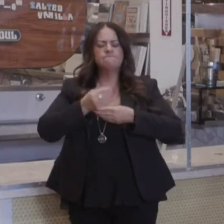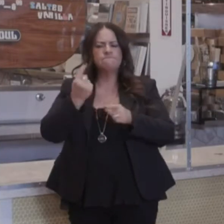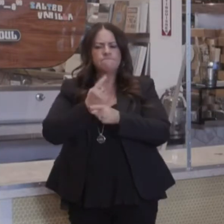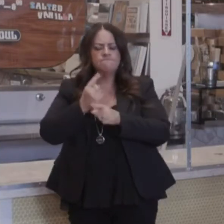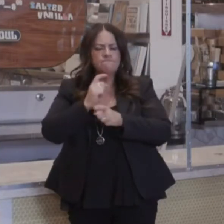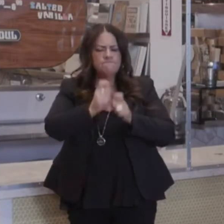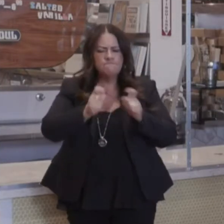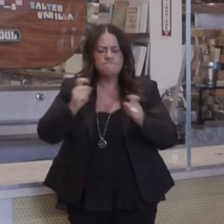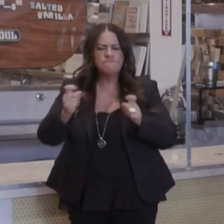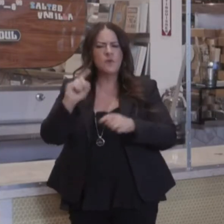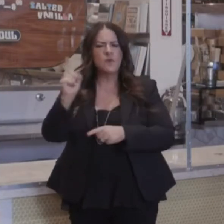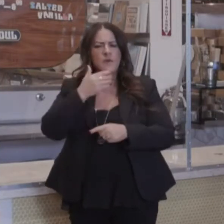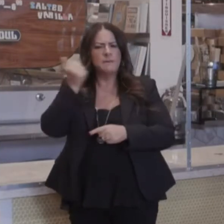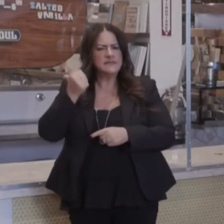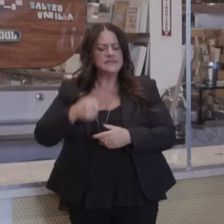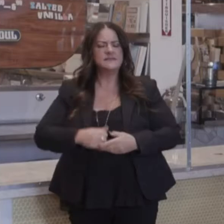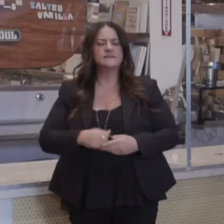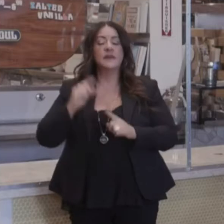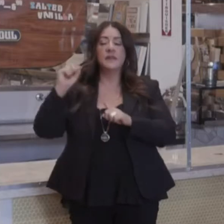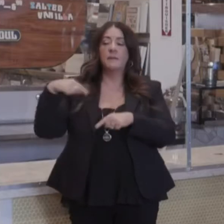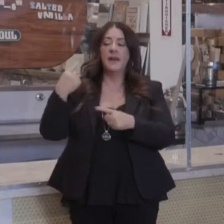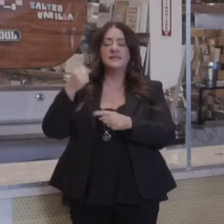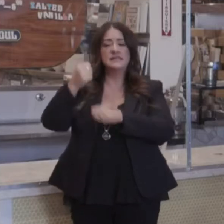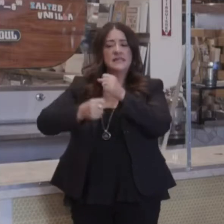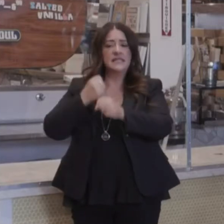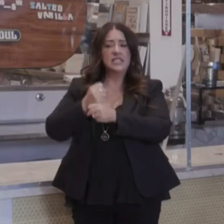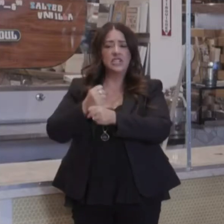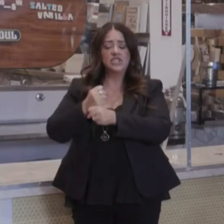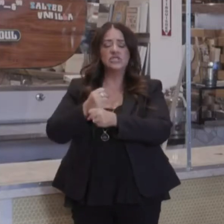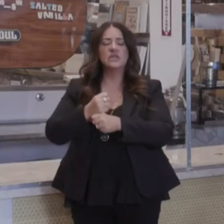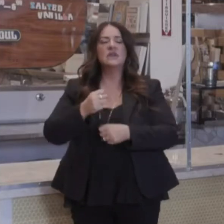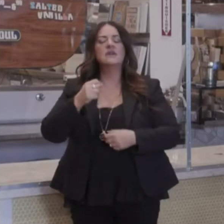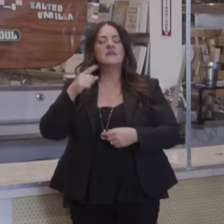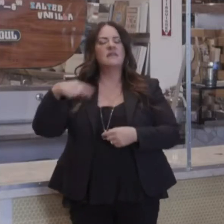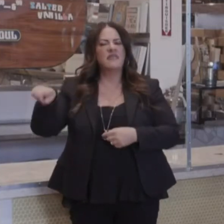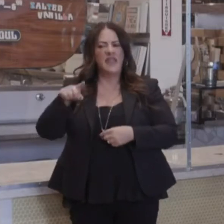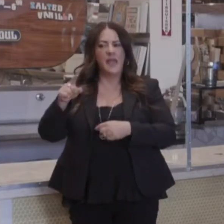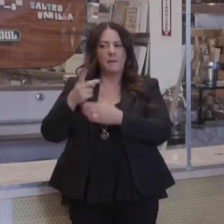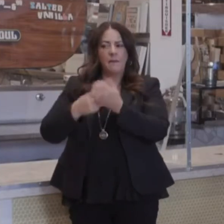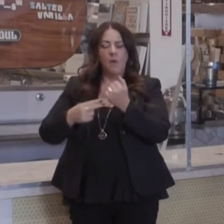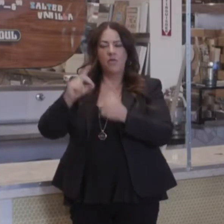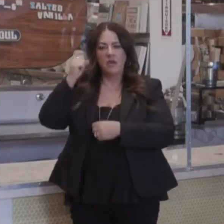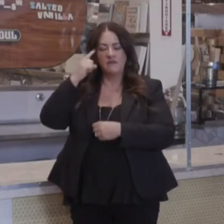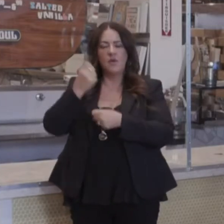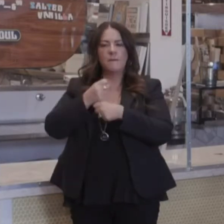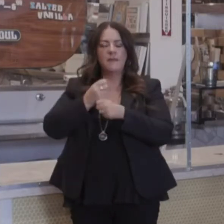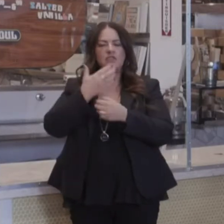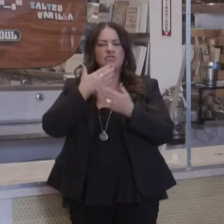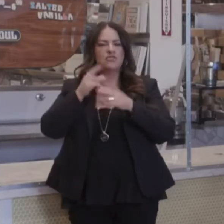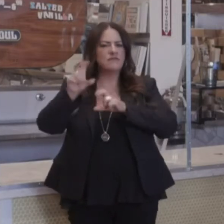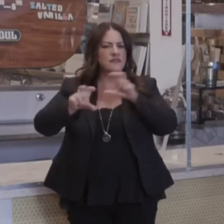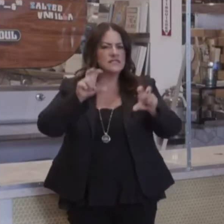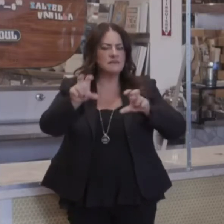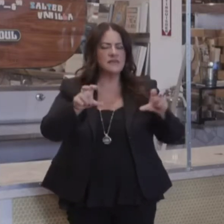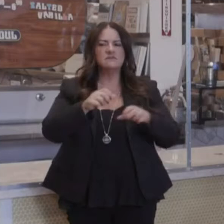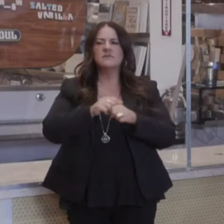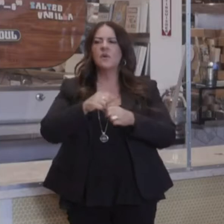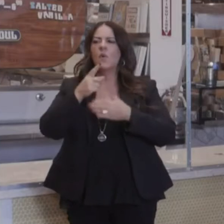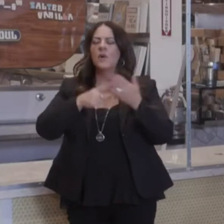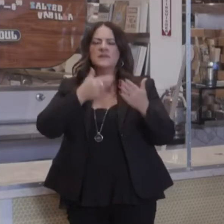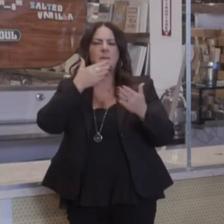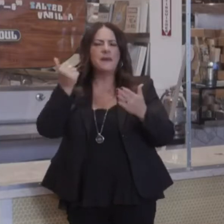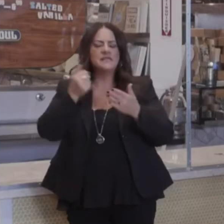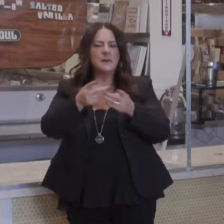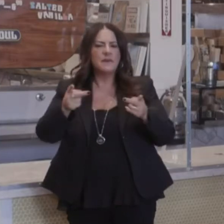few years, a decade actually, we're able to make an investment of hope in the wake of what has been some of